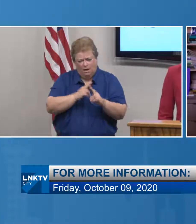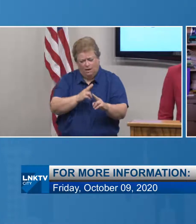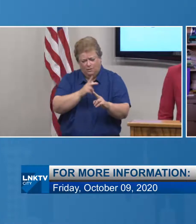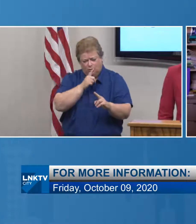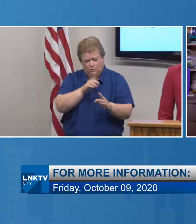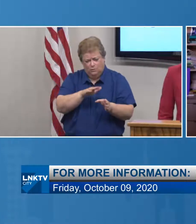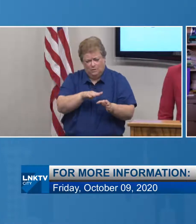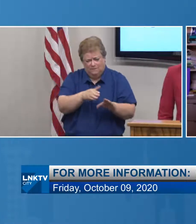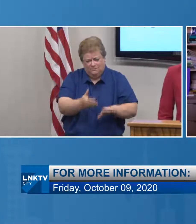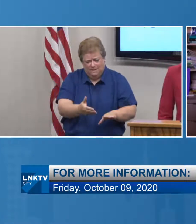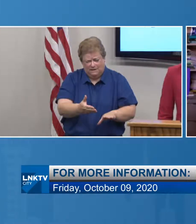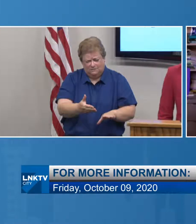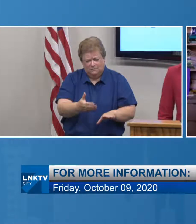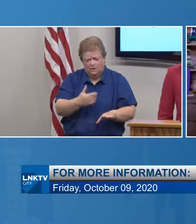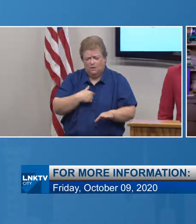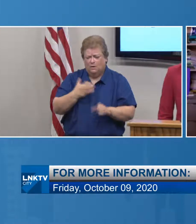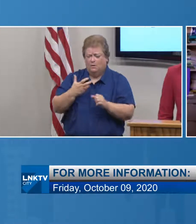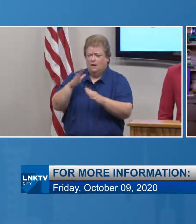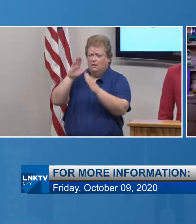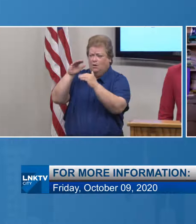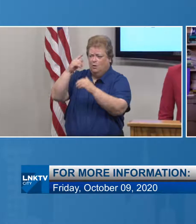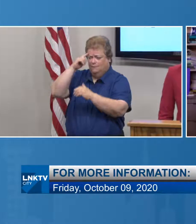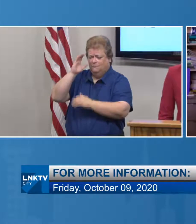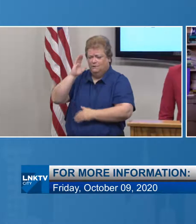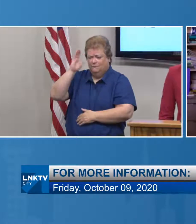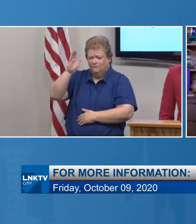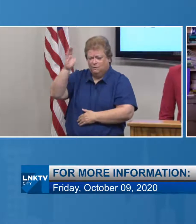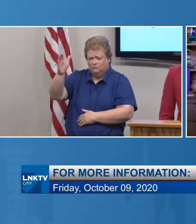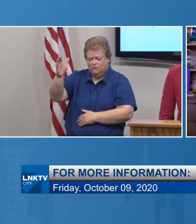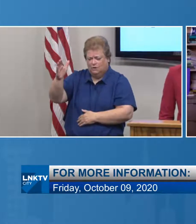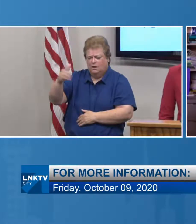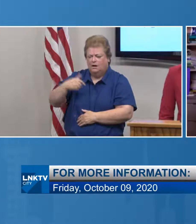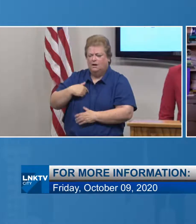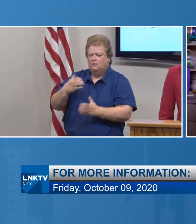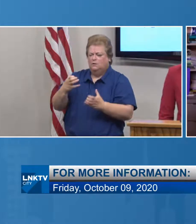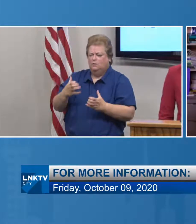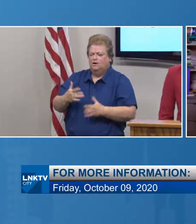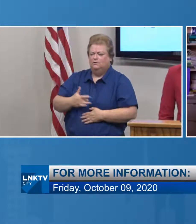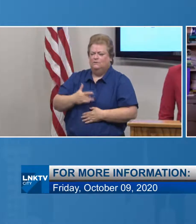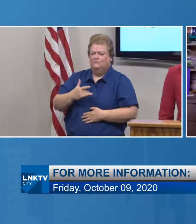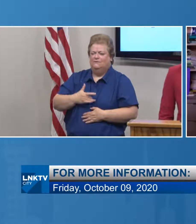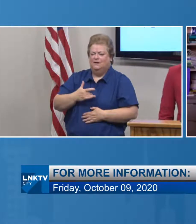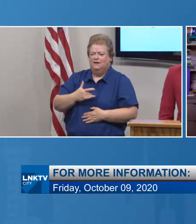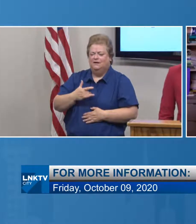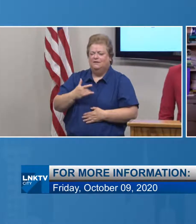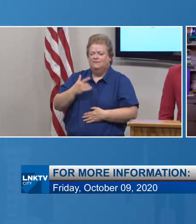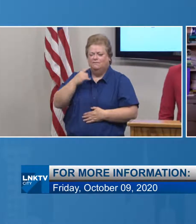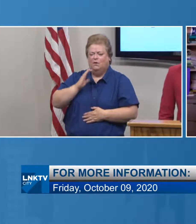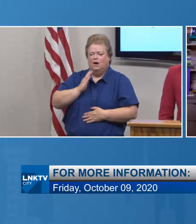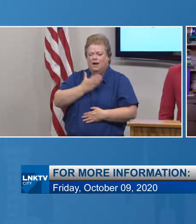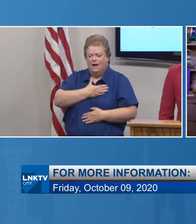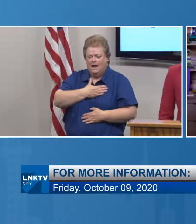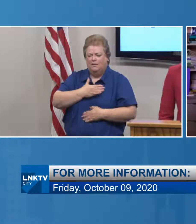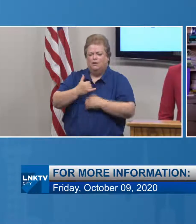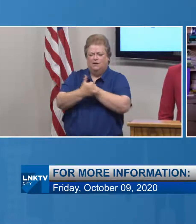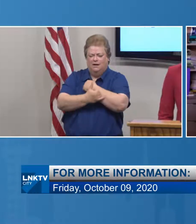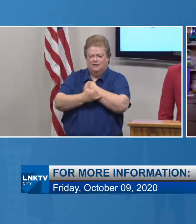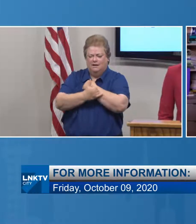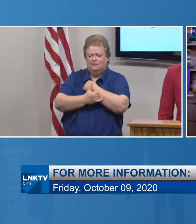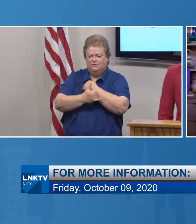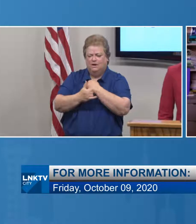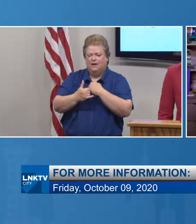We want to hope for the future. And we want to heal our fractured country and spread